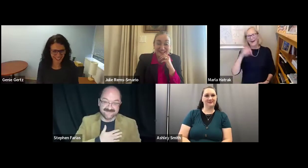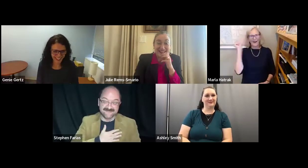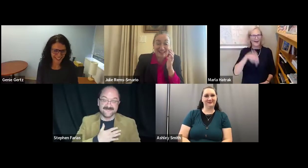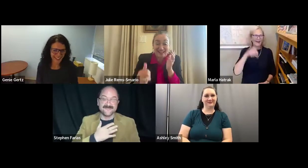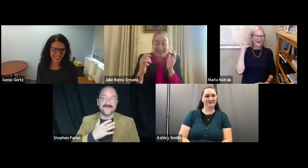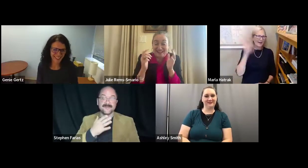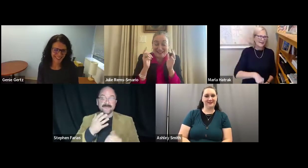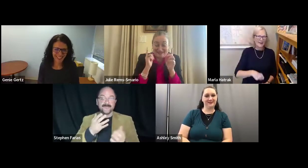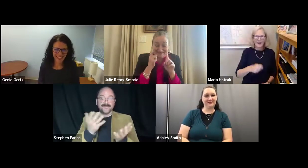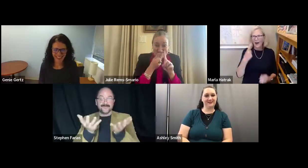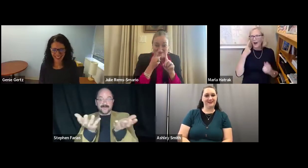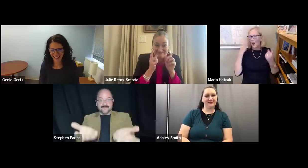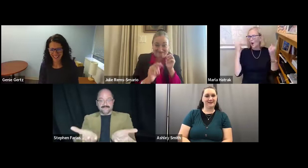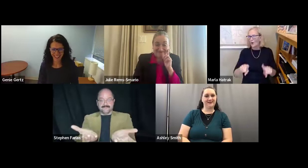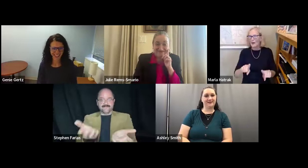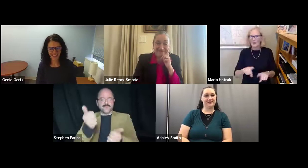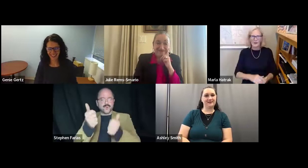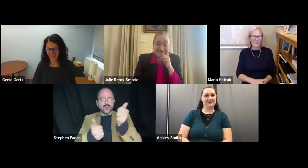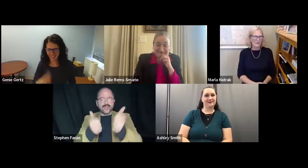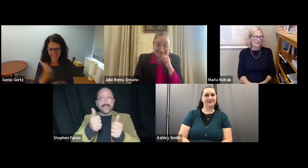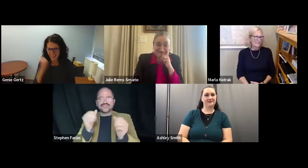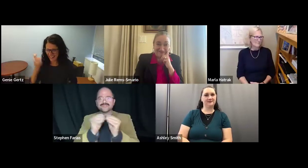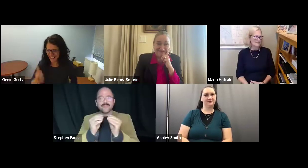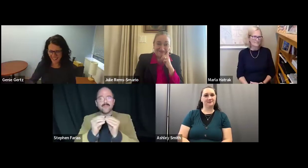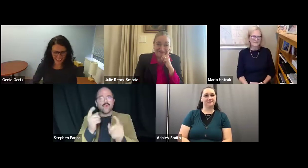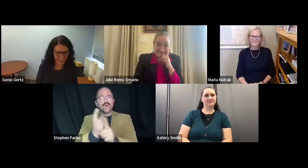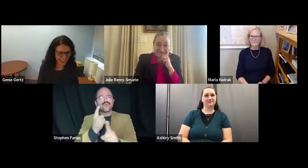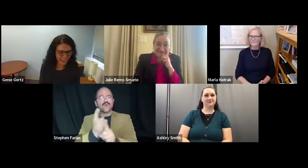they're not rocket science. It's not rocket science, No right? kidding. Oh, we agree.